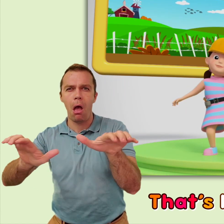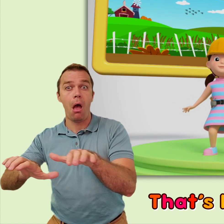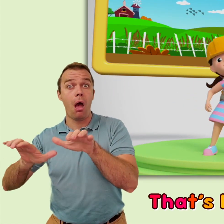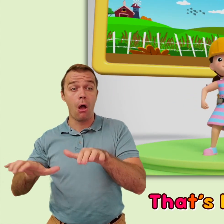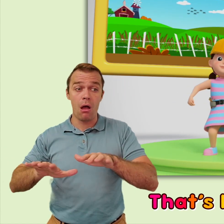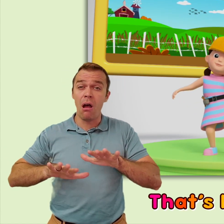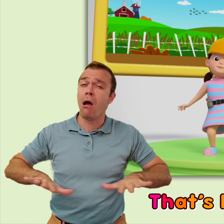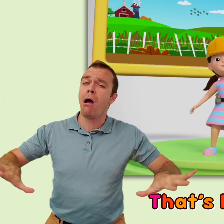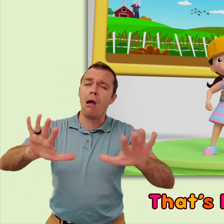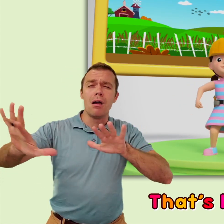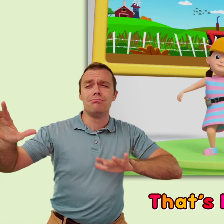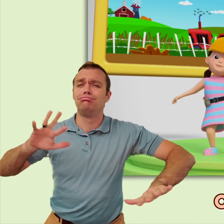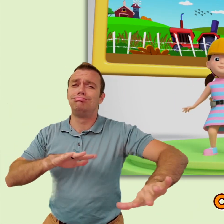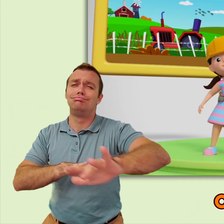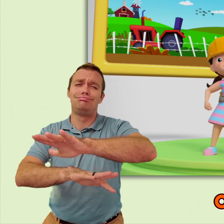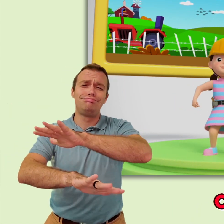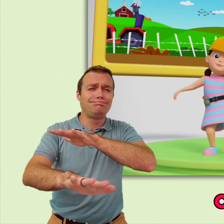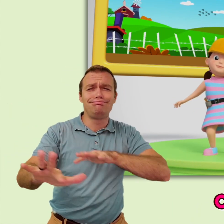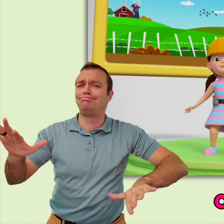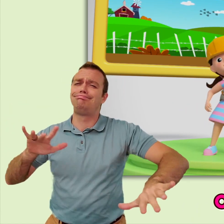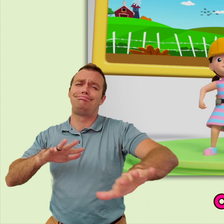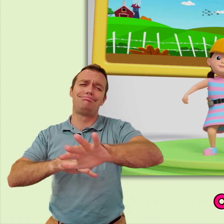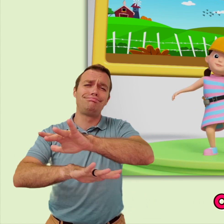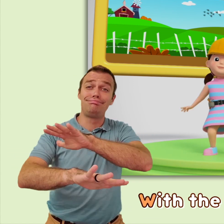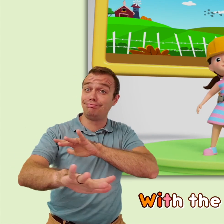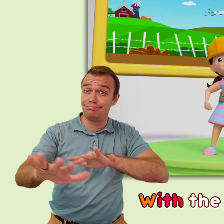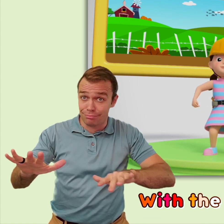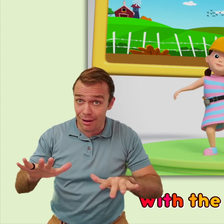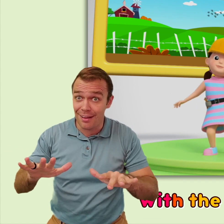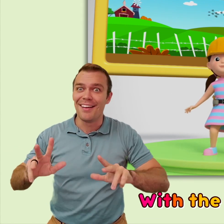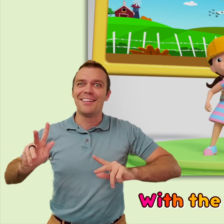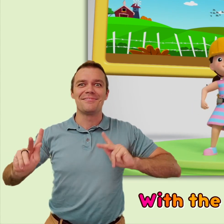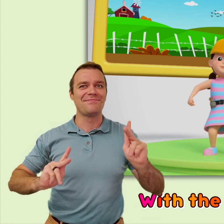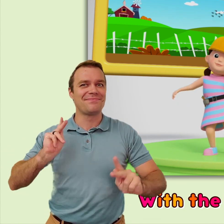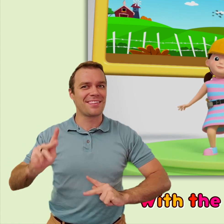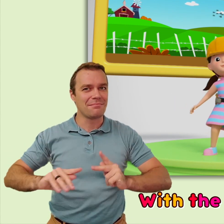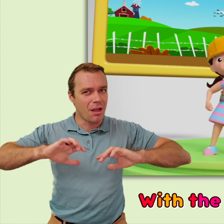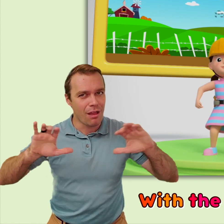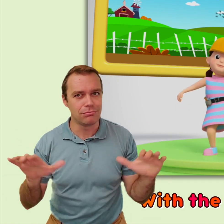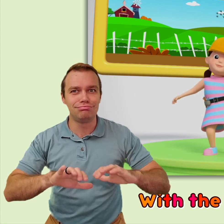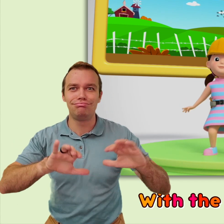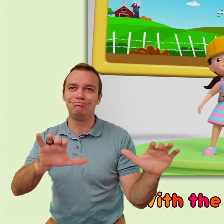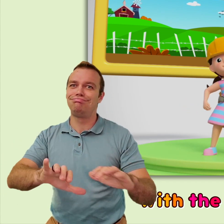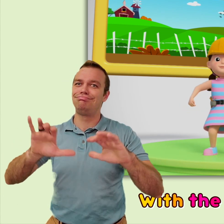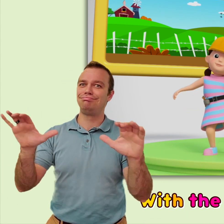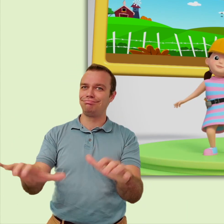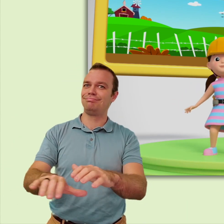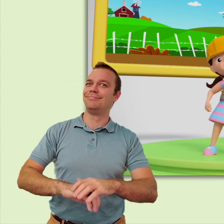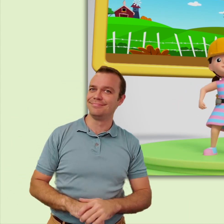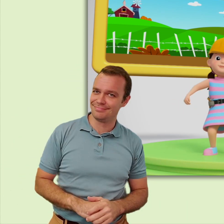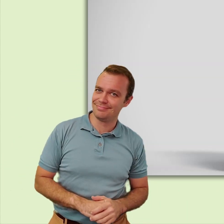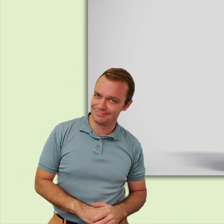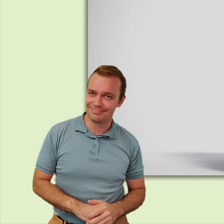do. That's how the world runs over and over with the things that people